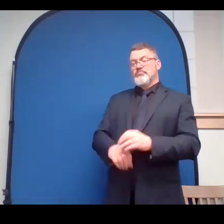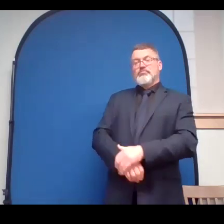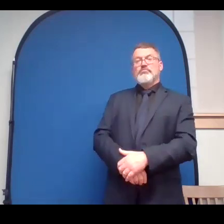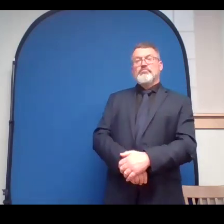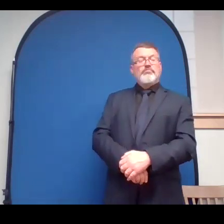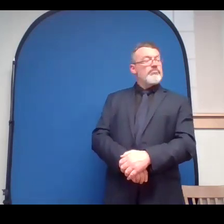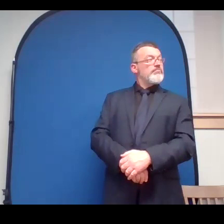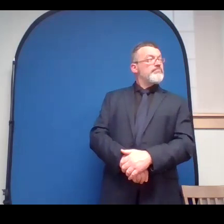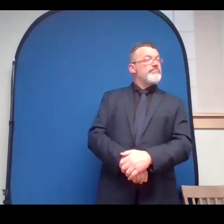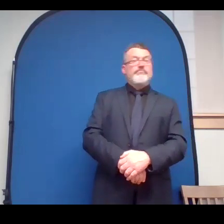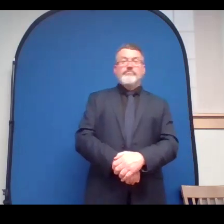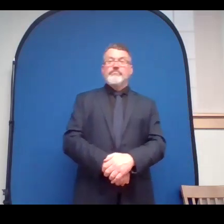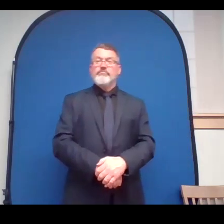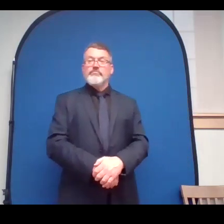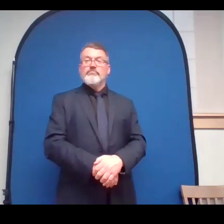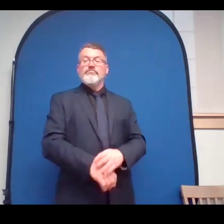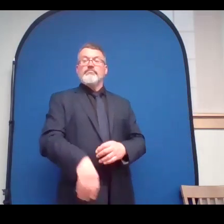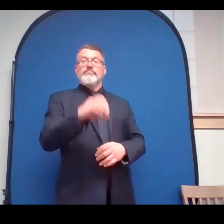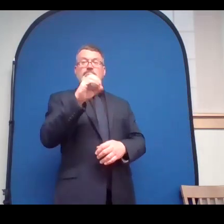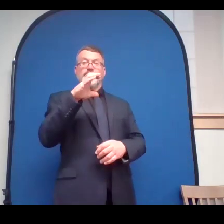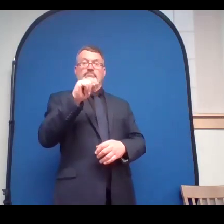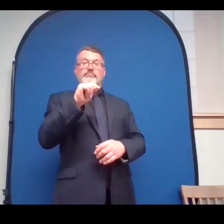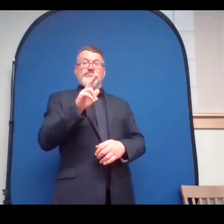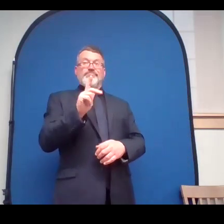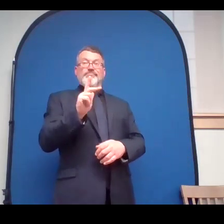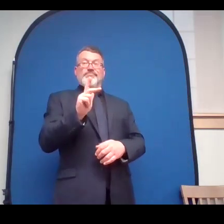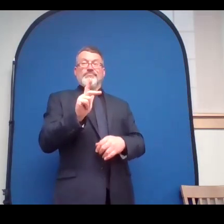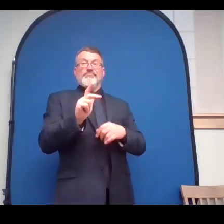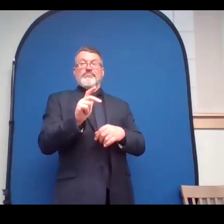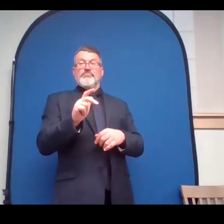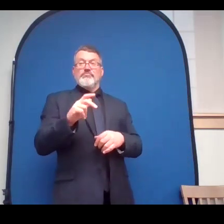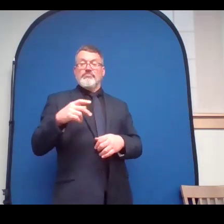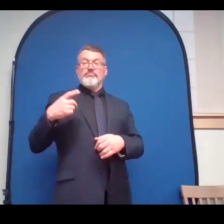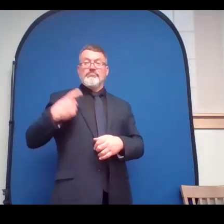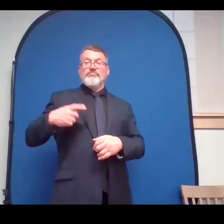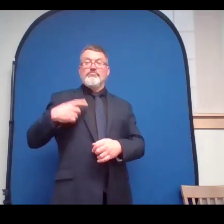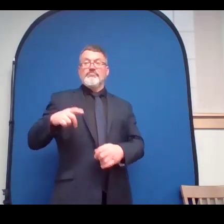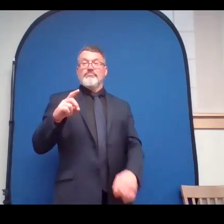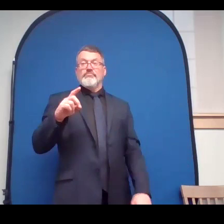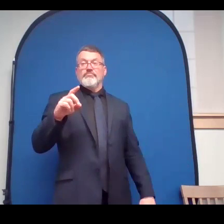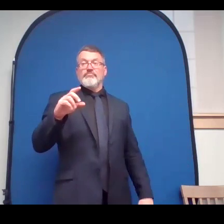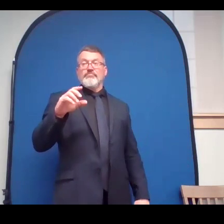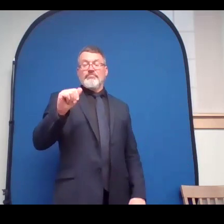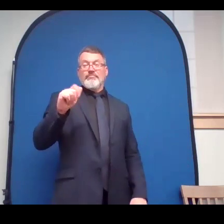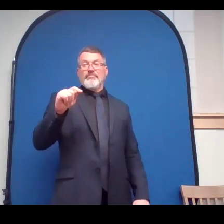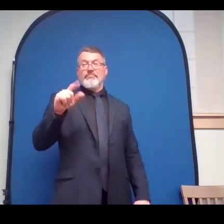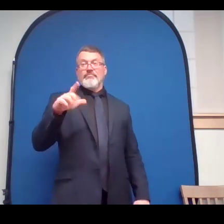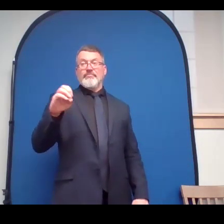Now, on October 23rd, Detective Bagley spoke with you about Sergeant Carr, did he not? Yeah.